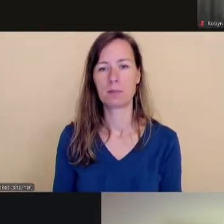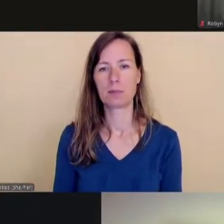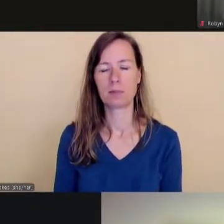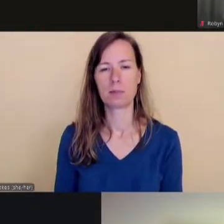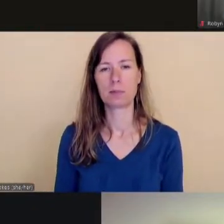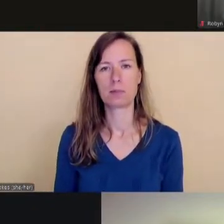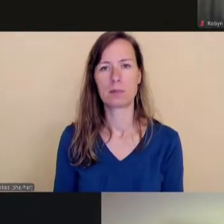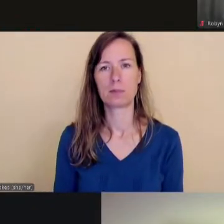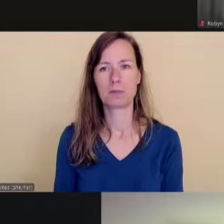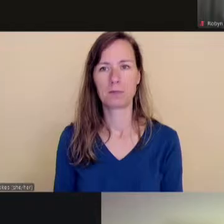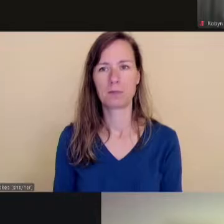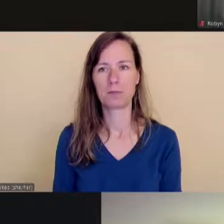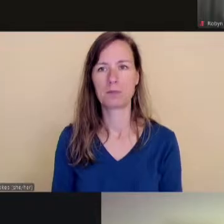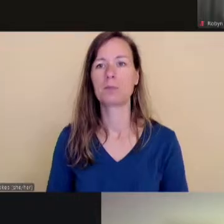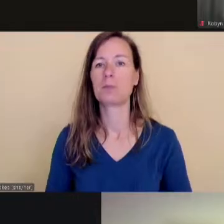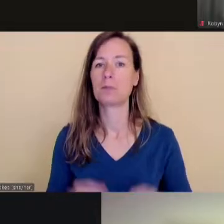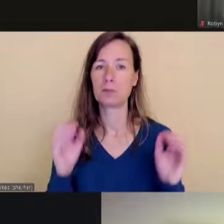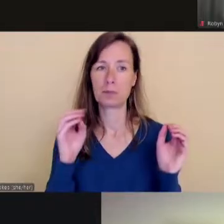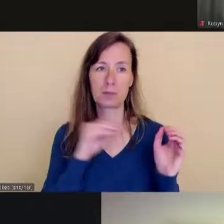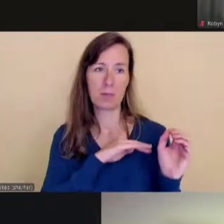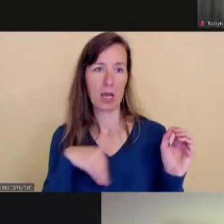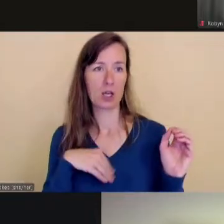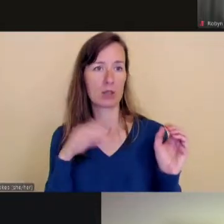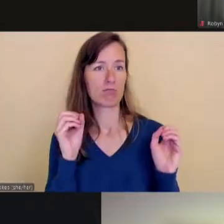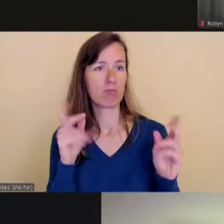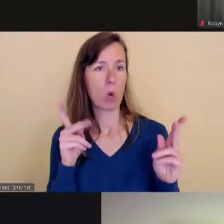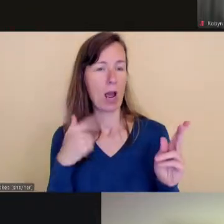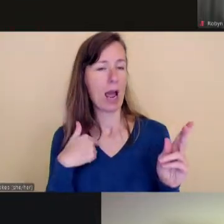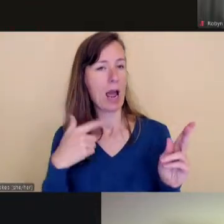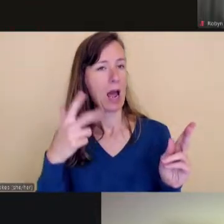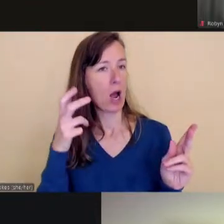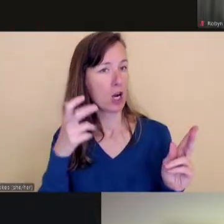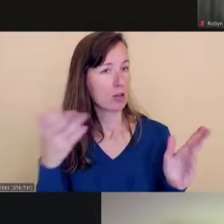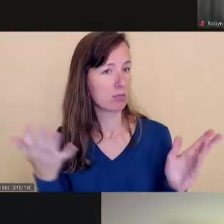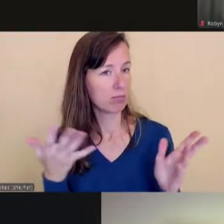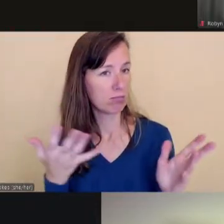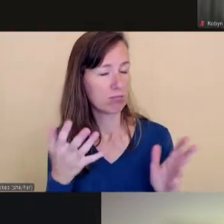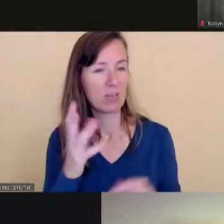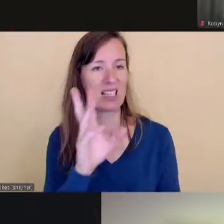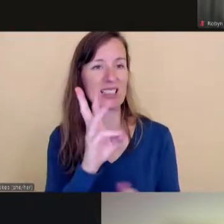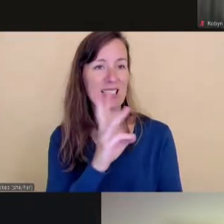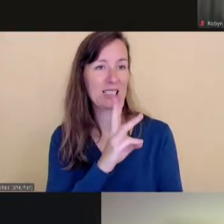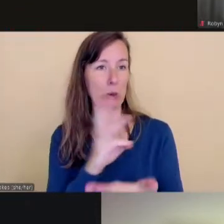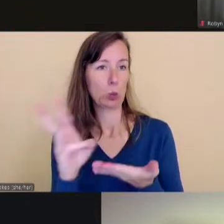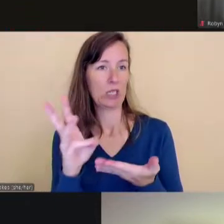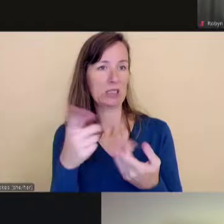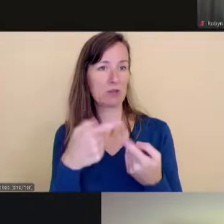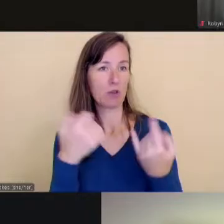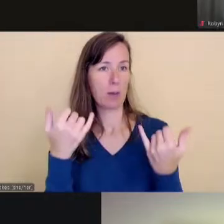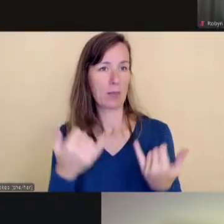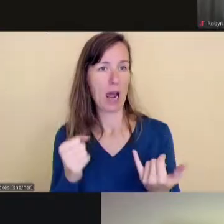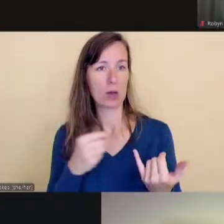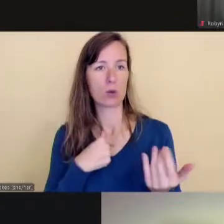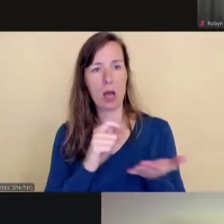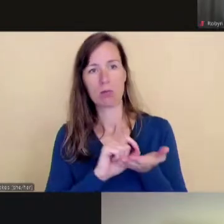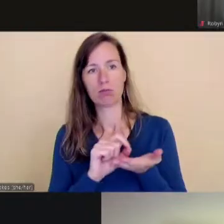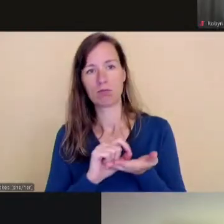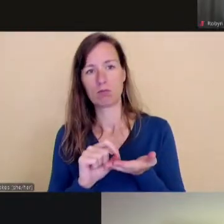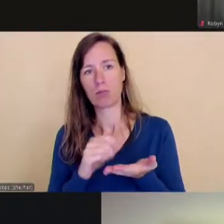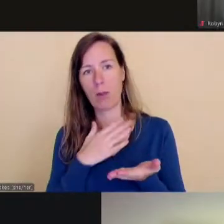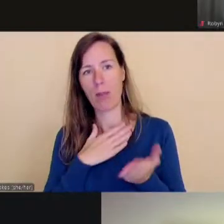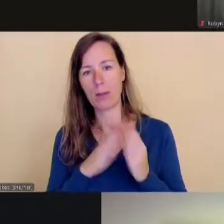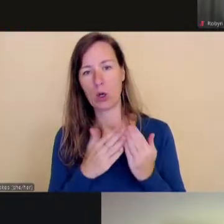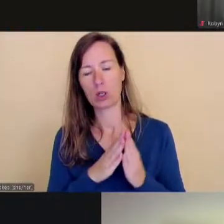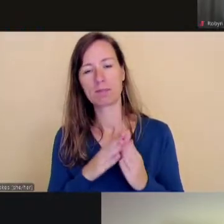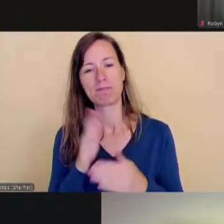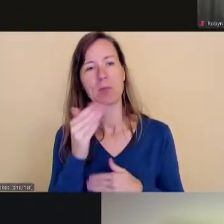Okay. I heard 6 weeks from now, so that's what I wrote down in my book here. Okay. Well, we thank you in advance